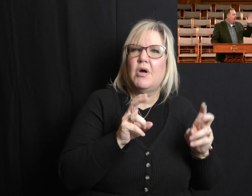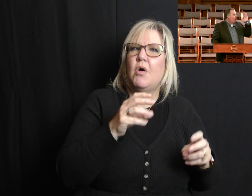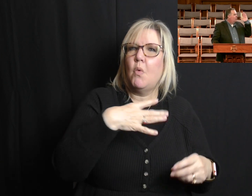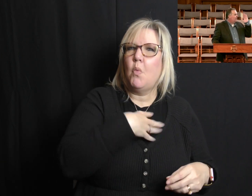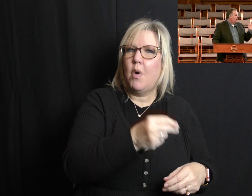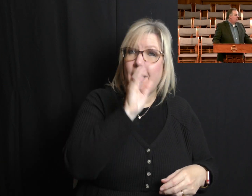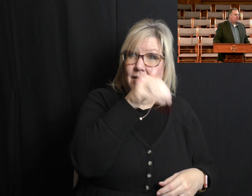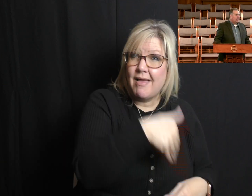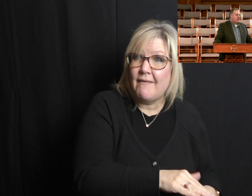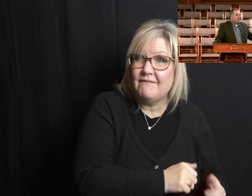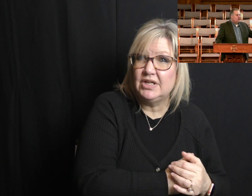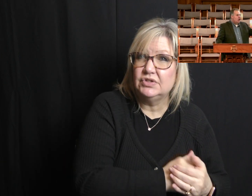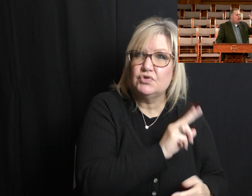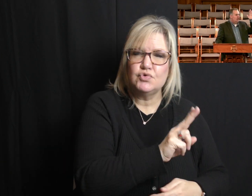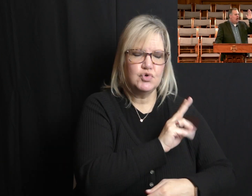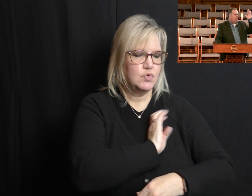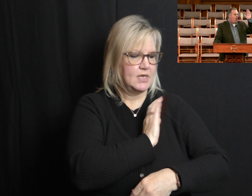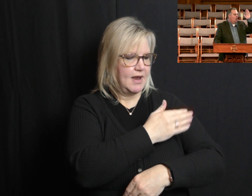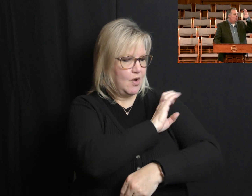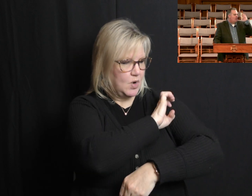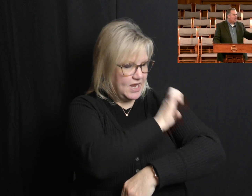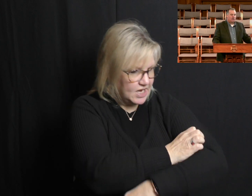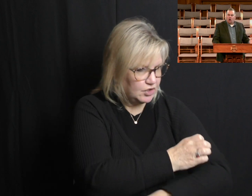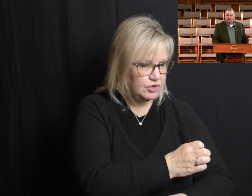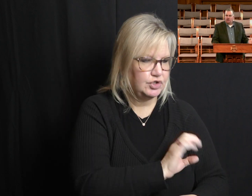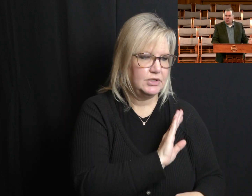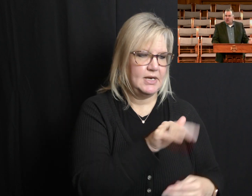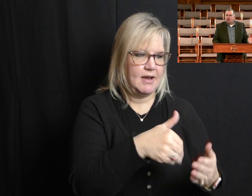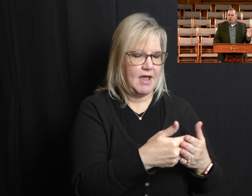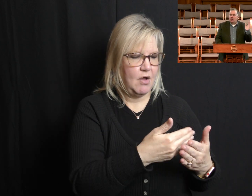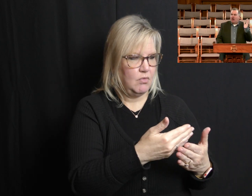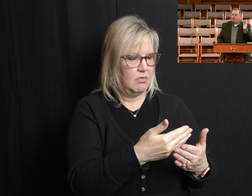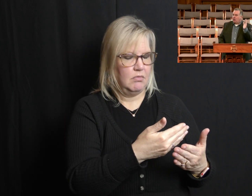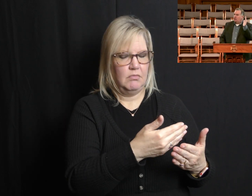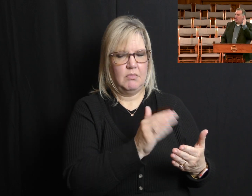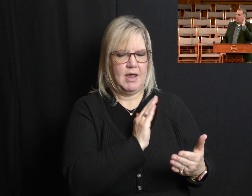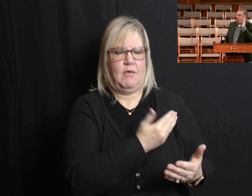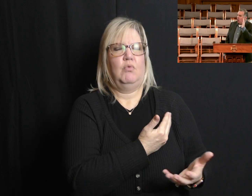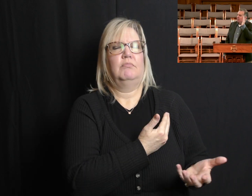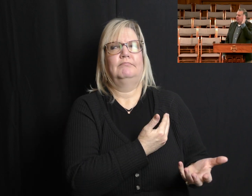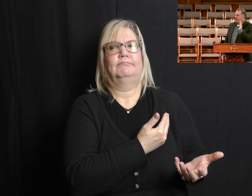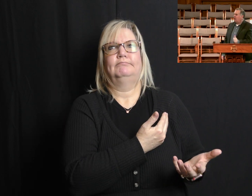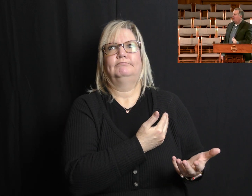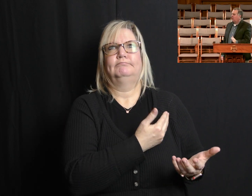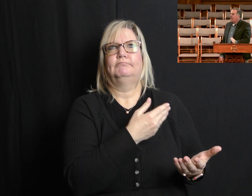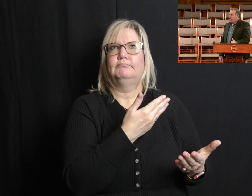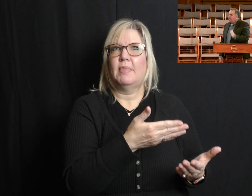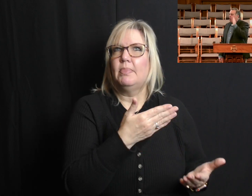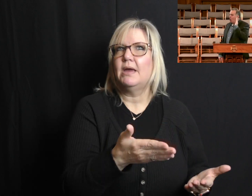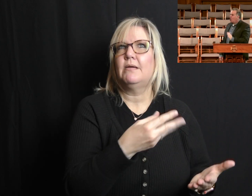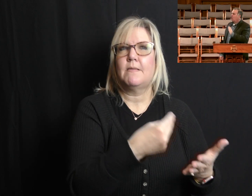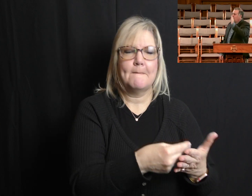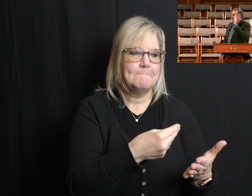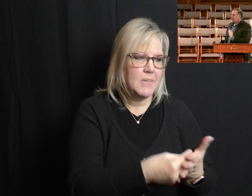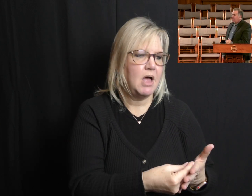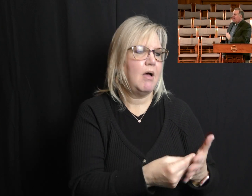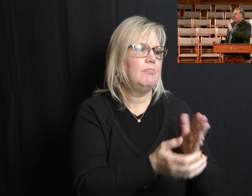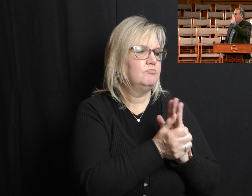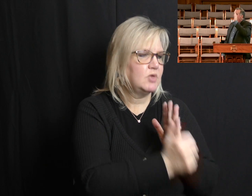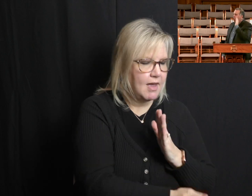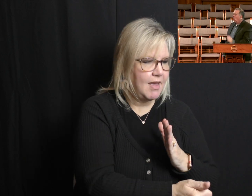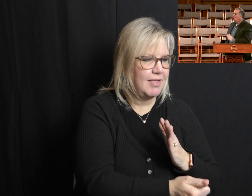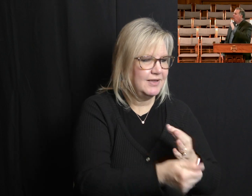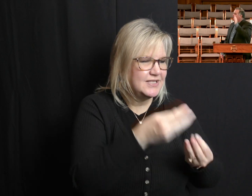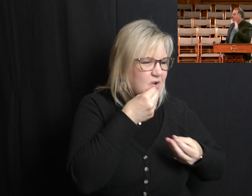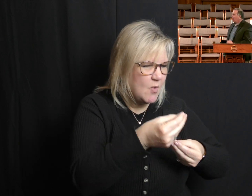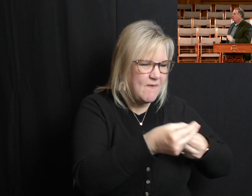Using up our own energy, using up our own resources, using up our own materials in order to feed